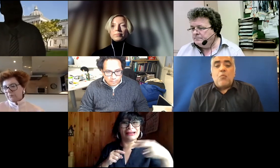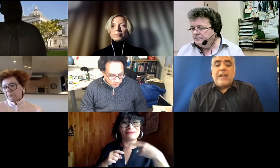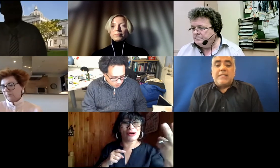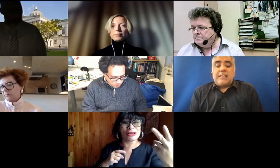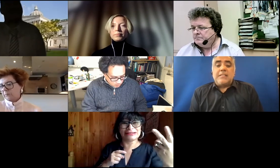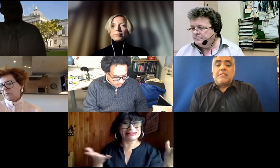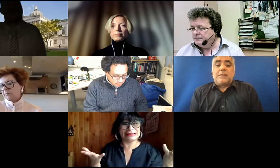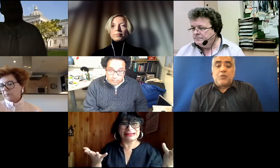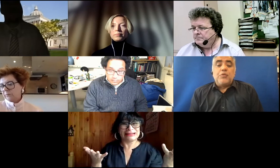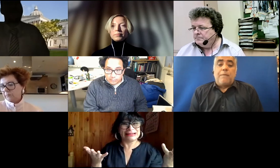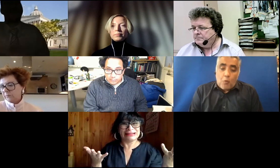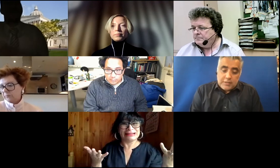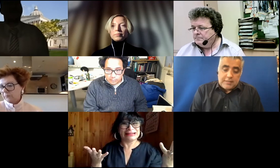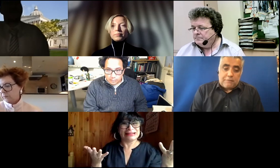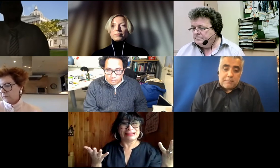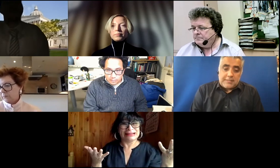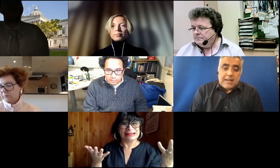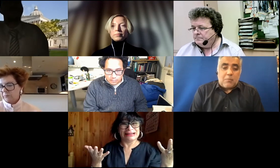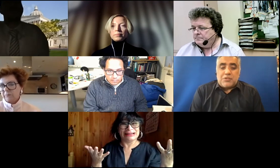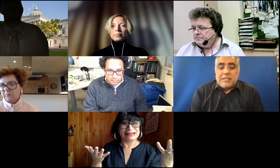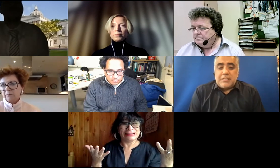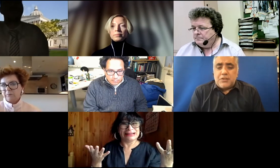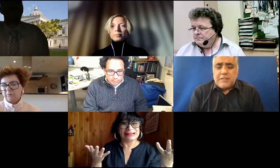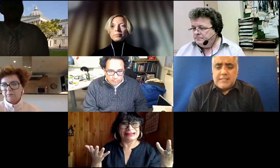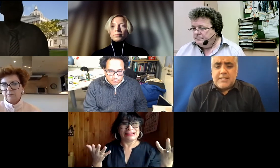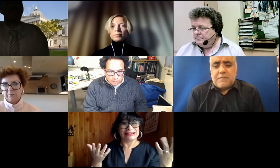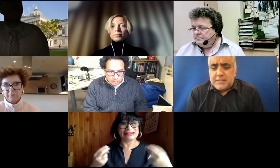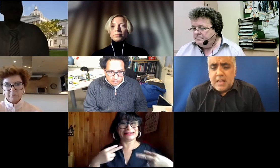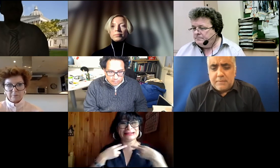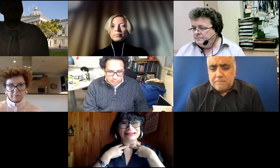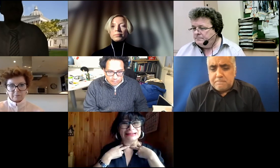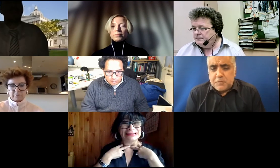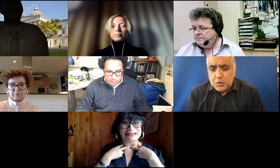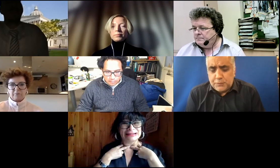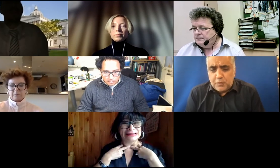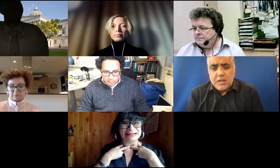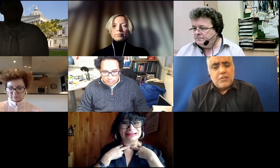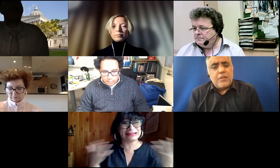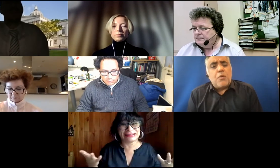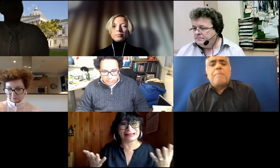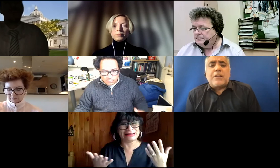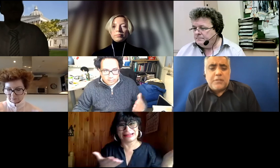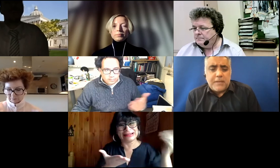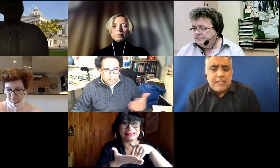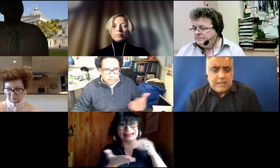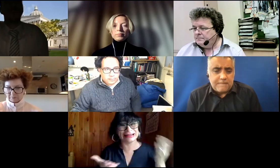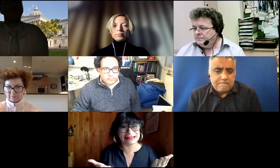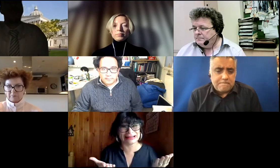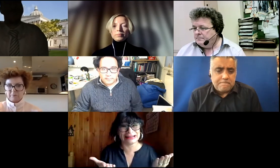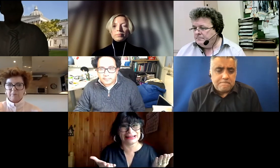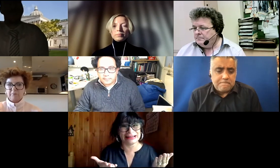And then when it doesn't do the voicing from the sign language, then the service itself is not useful. So then we're back to the